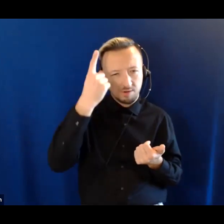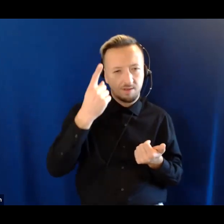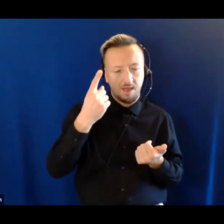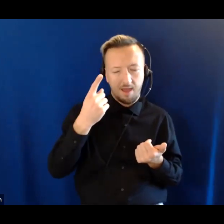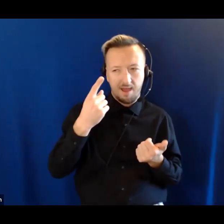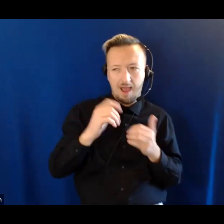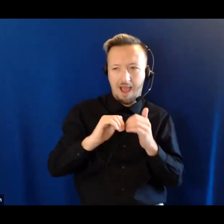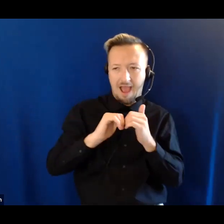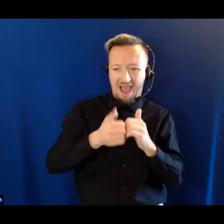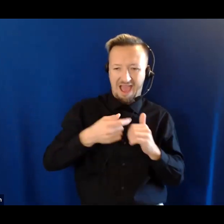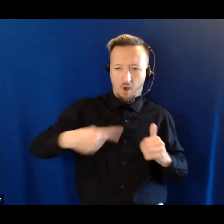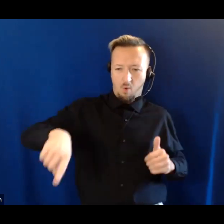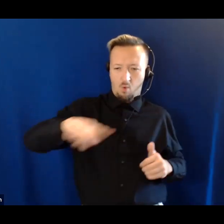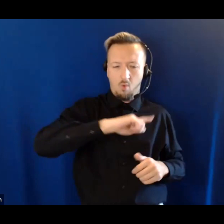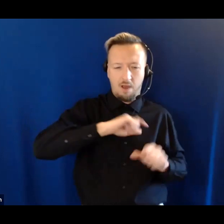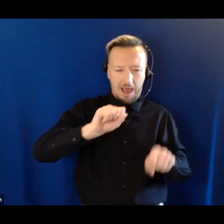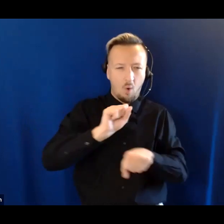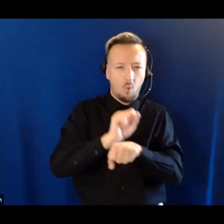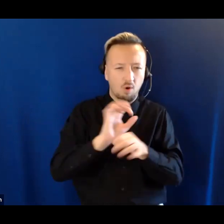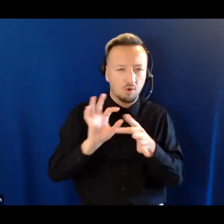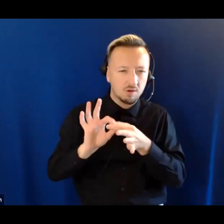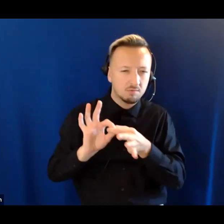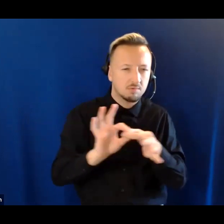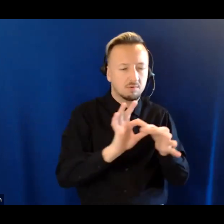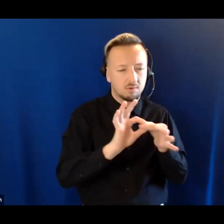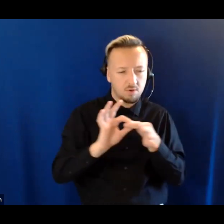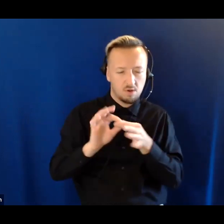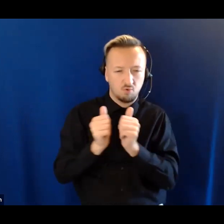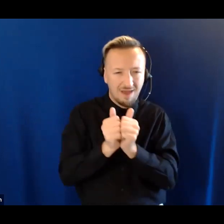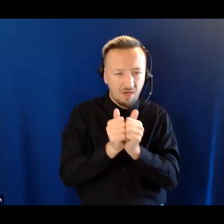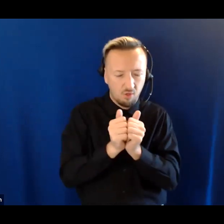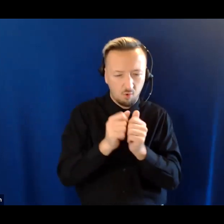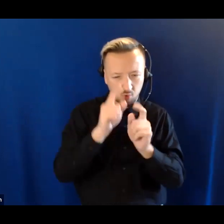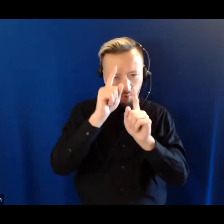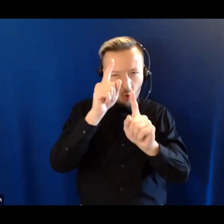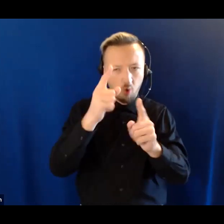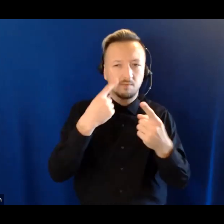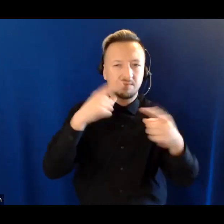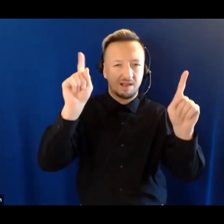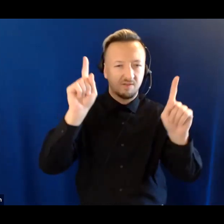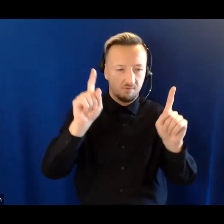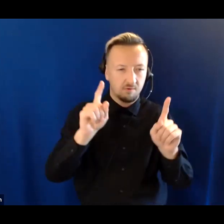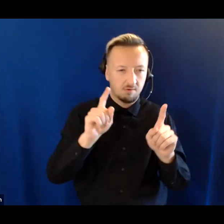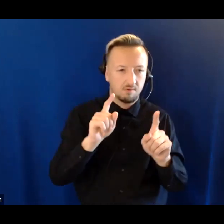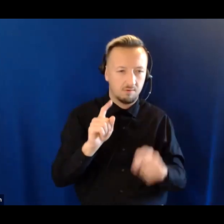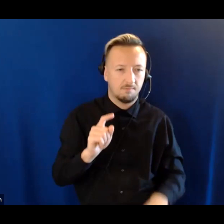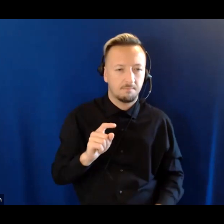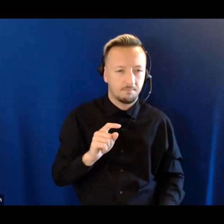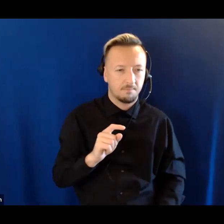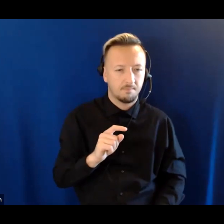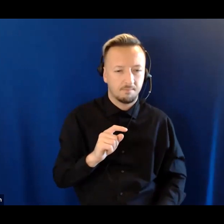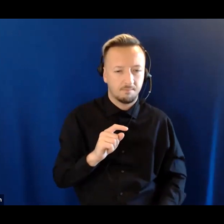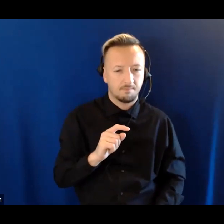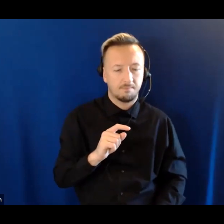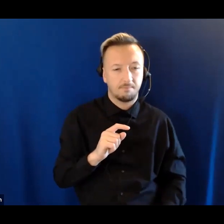a larger network to really accomplish these bigger issues. So, you know,